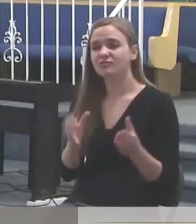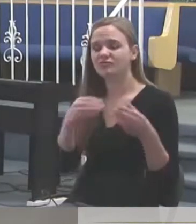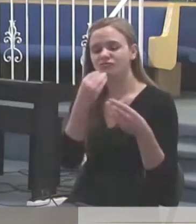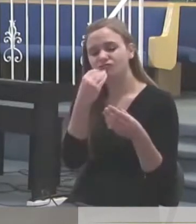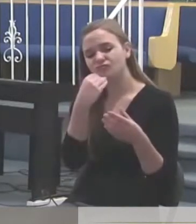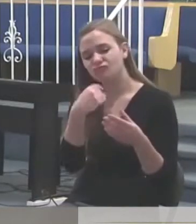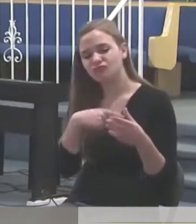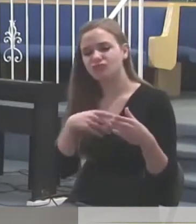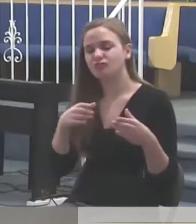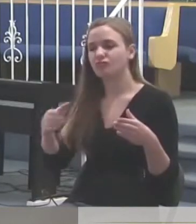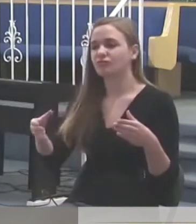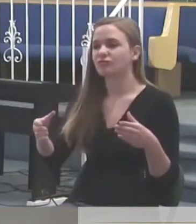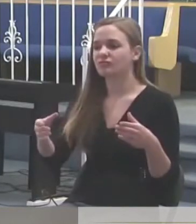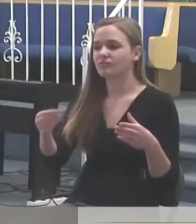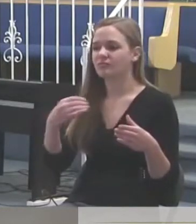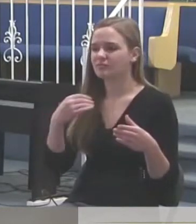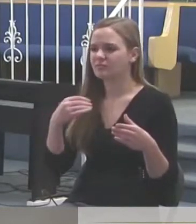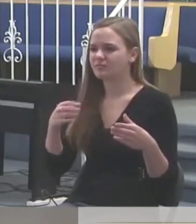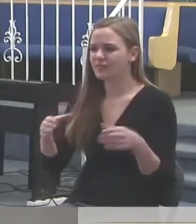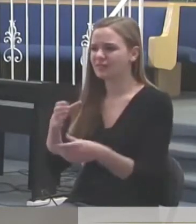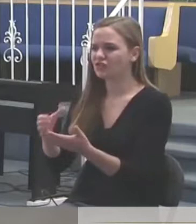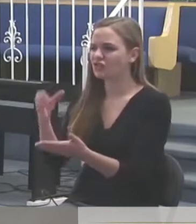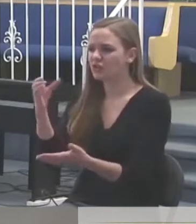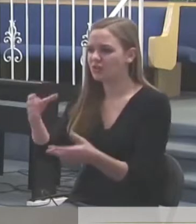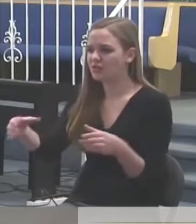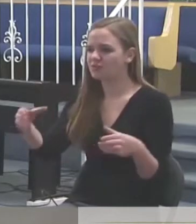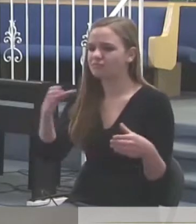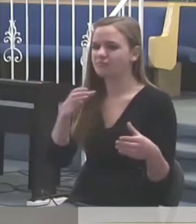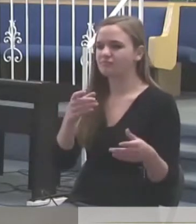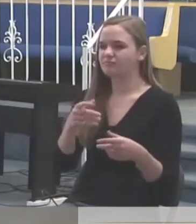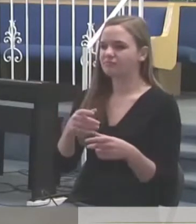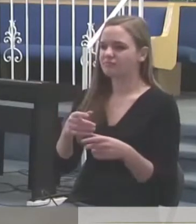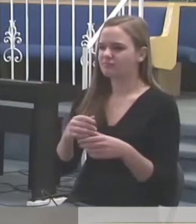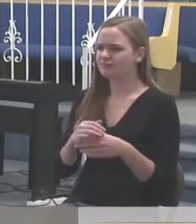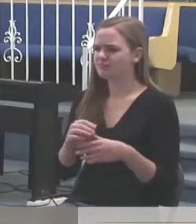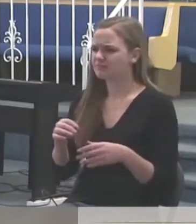and take the lid off the daily bread jar and pull one out and read it.